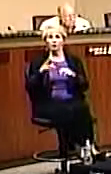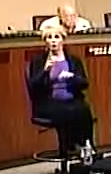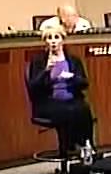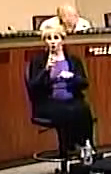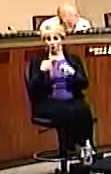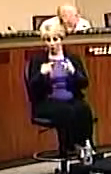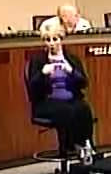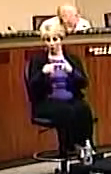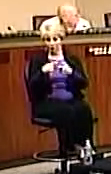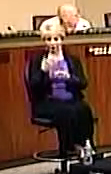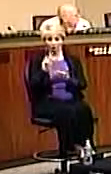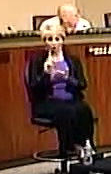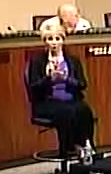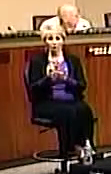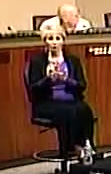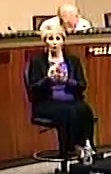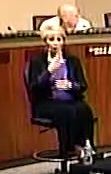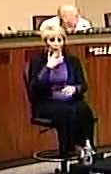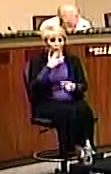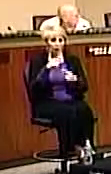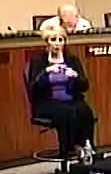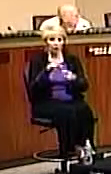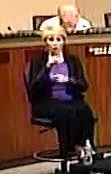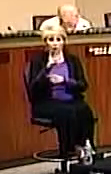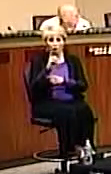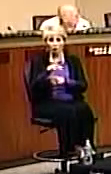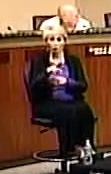fund, water, sewer,